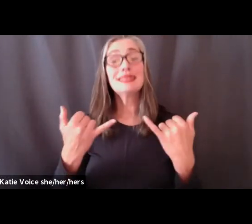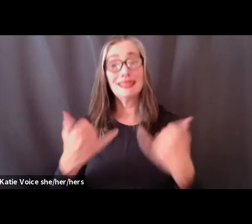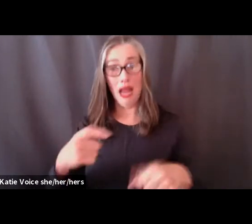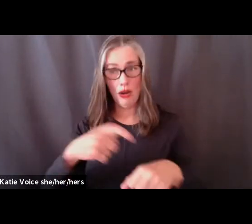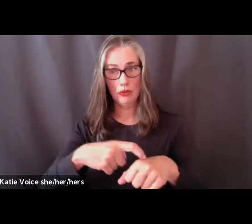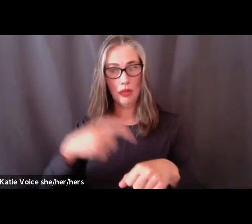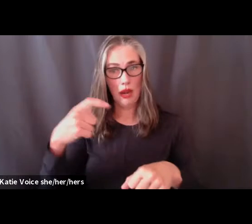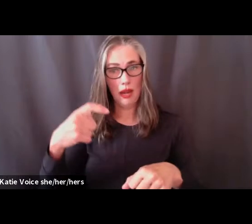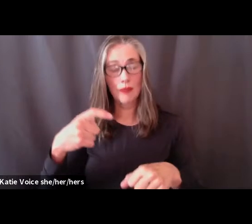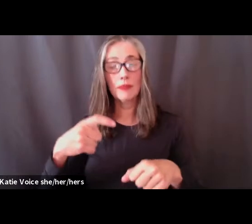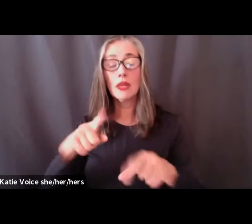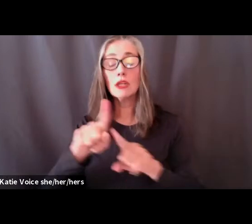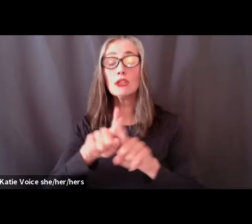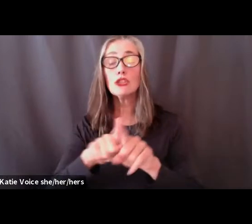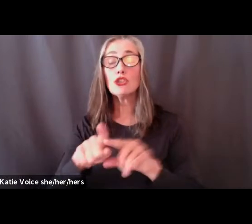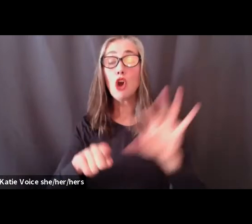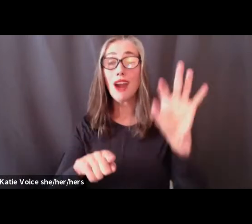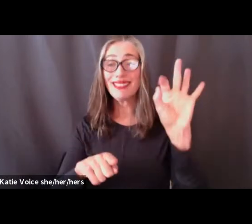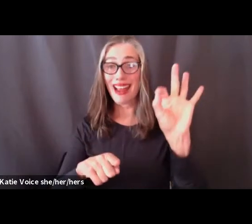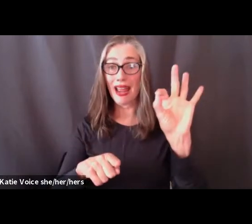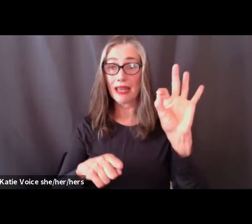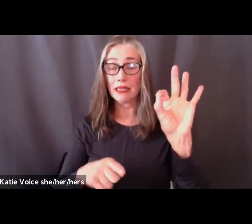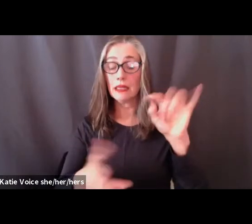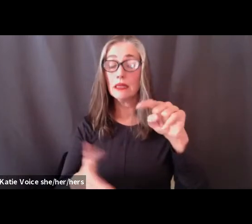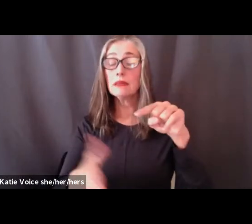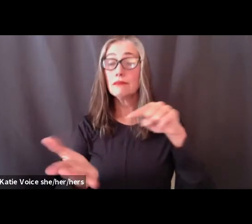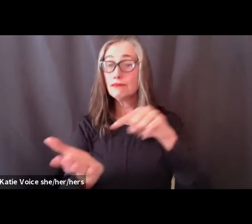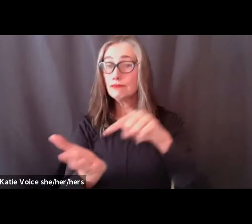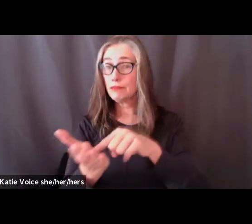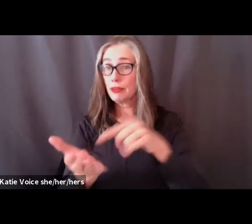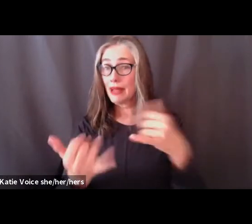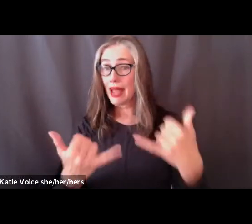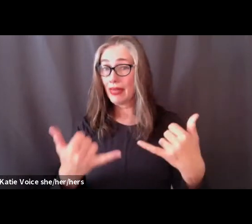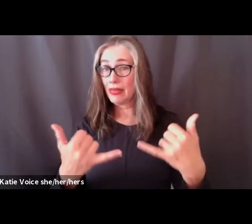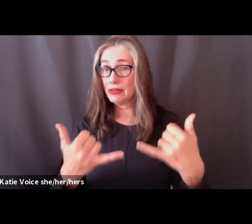motion, you can dial *9 at this time.